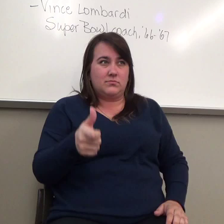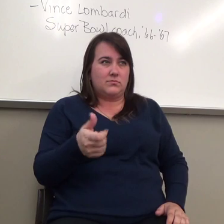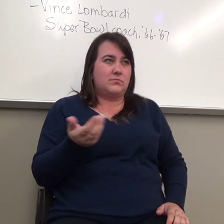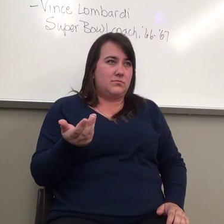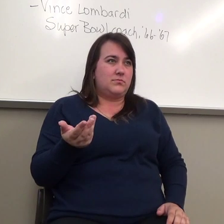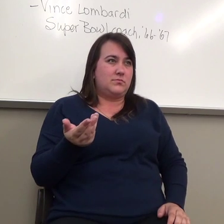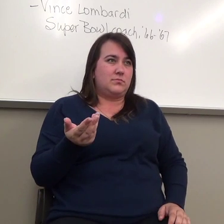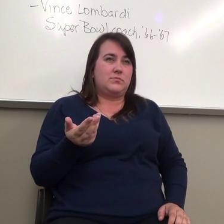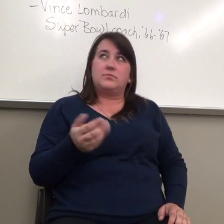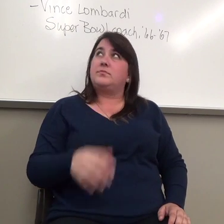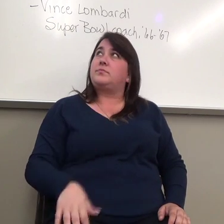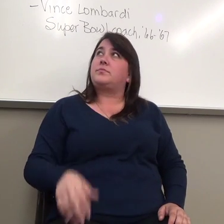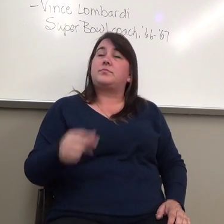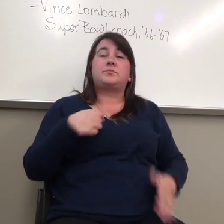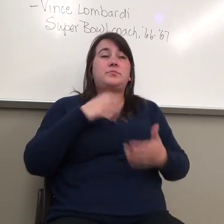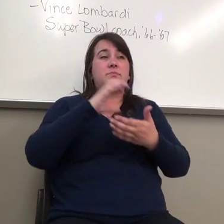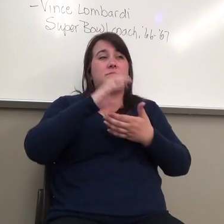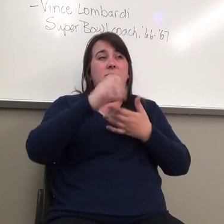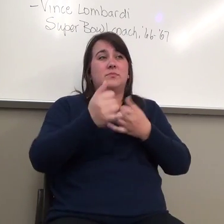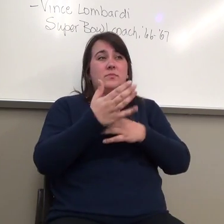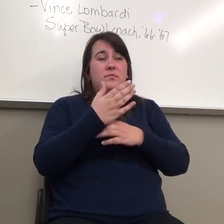the calendar this morning, doesn't show up here because